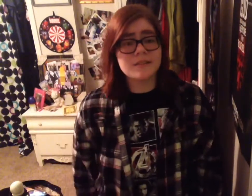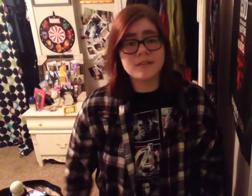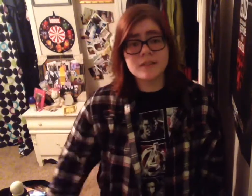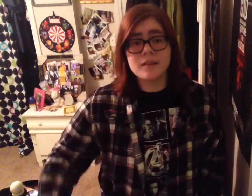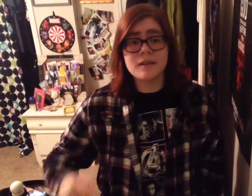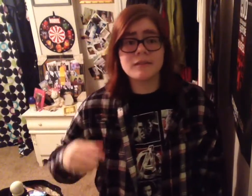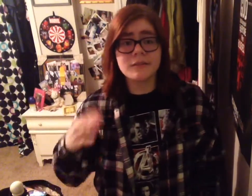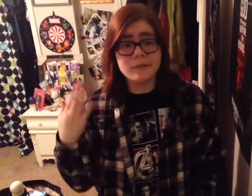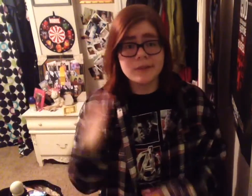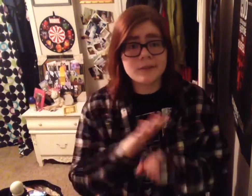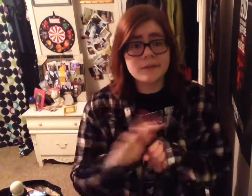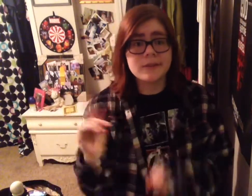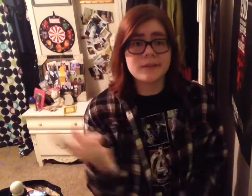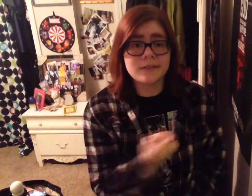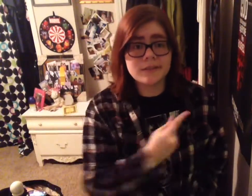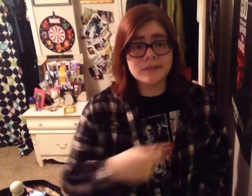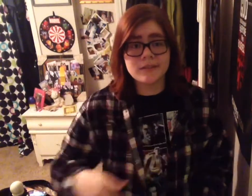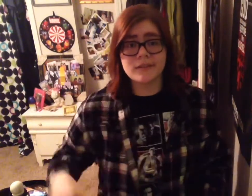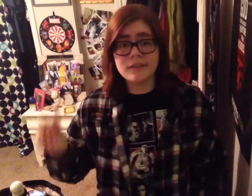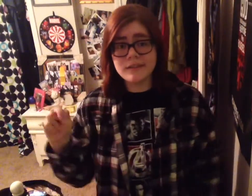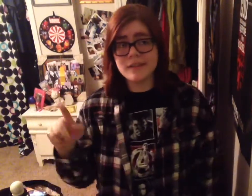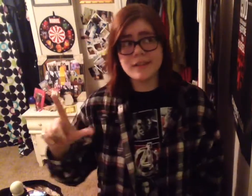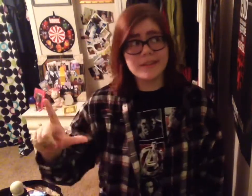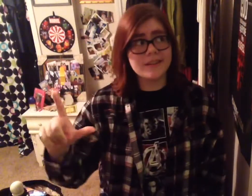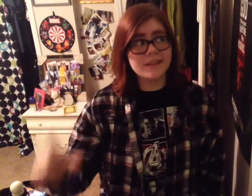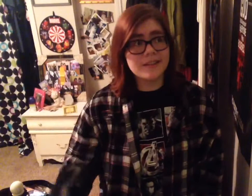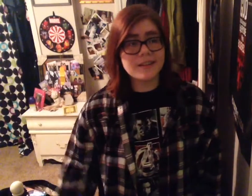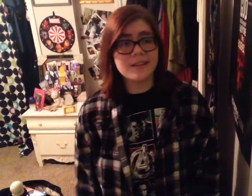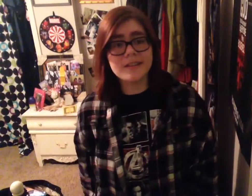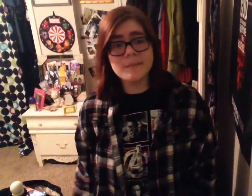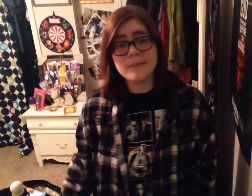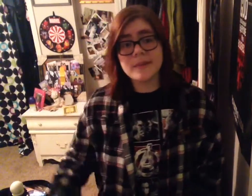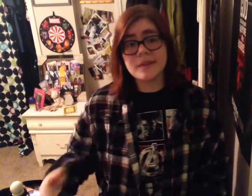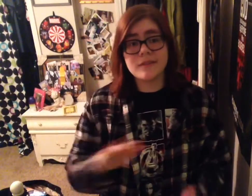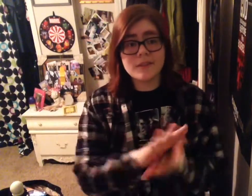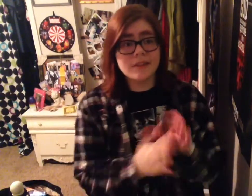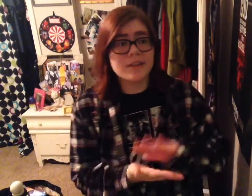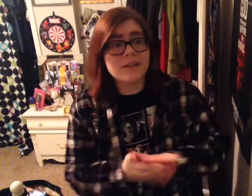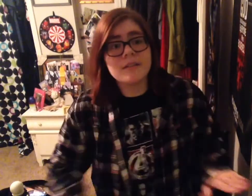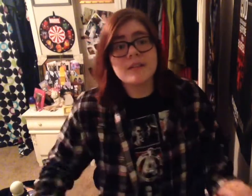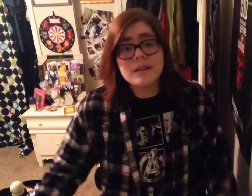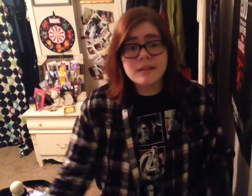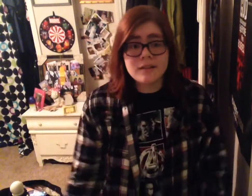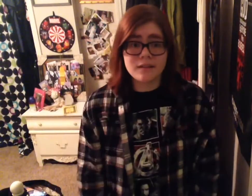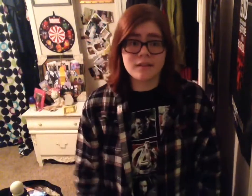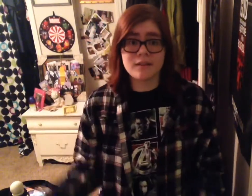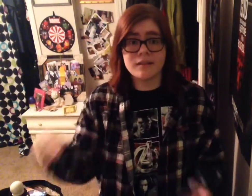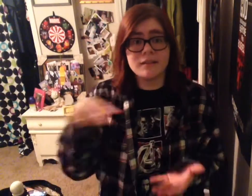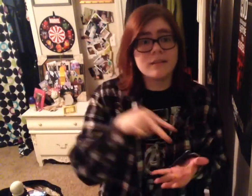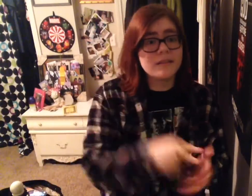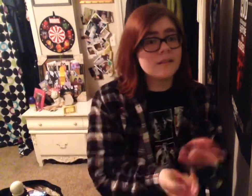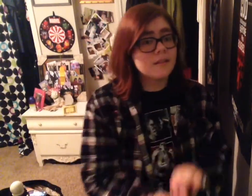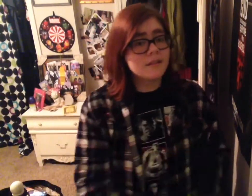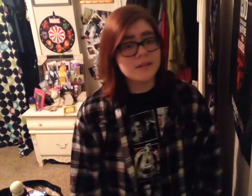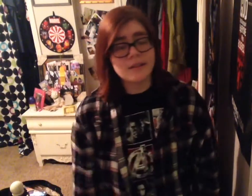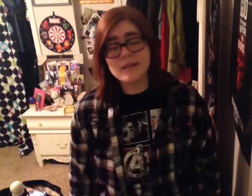enough we reached Neverland Peacefully my feet hit the sand And